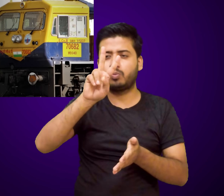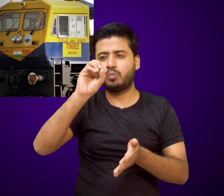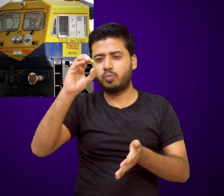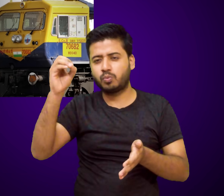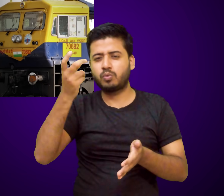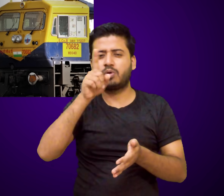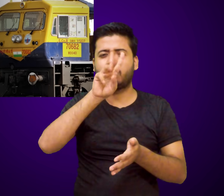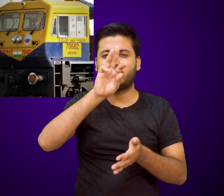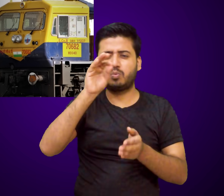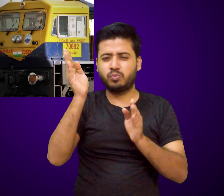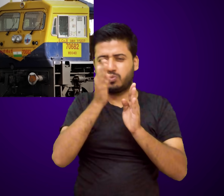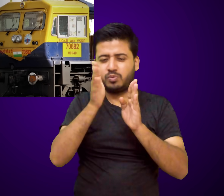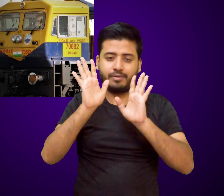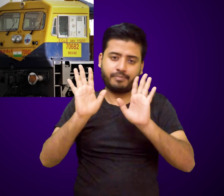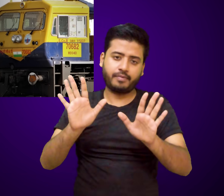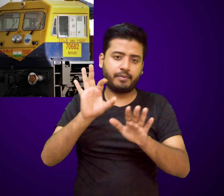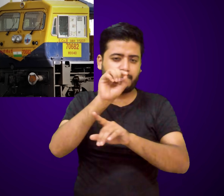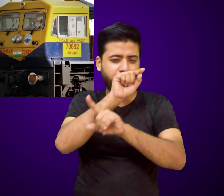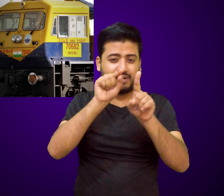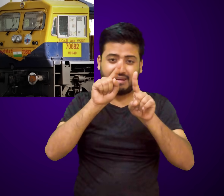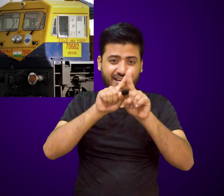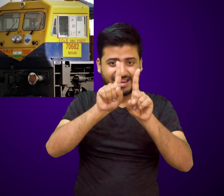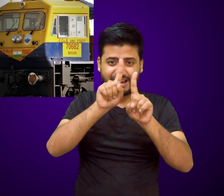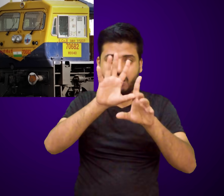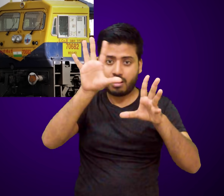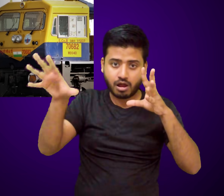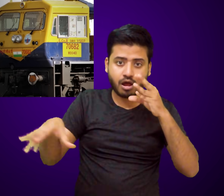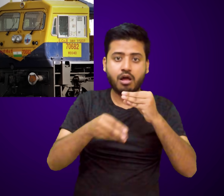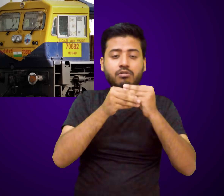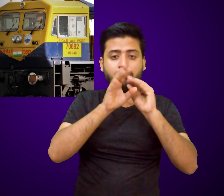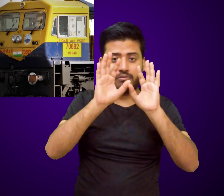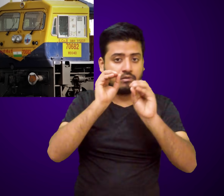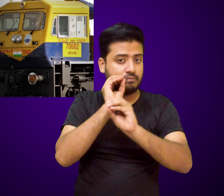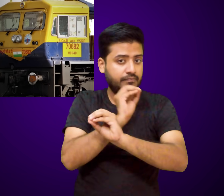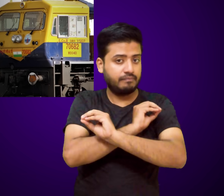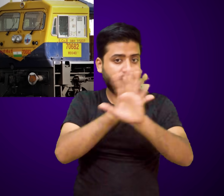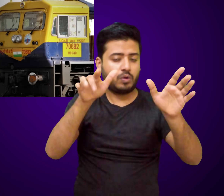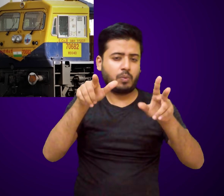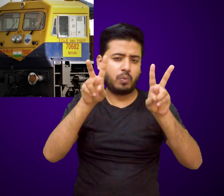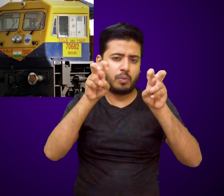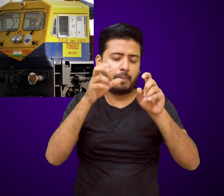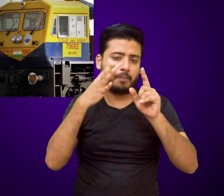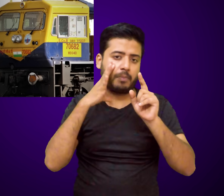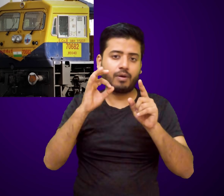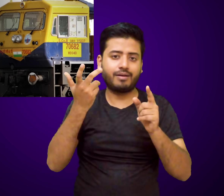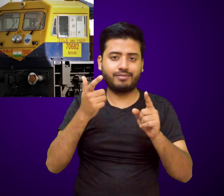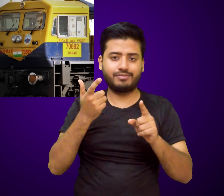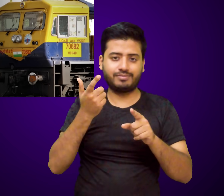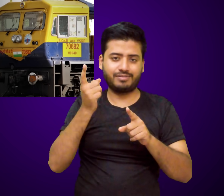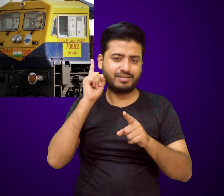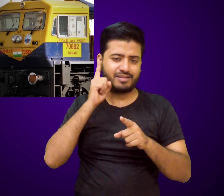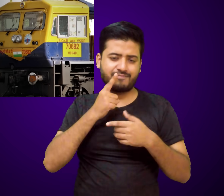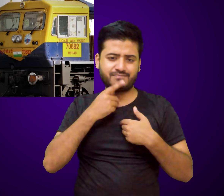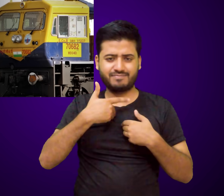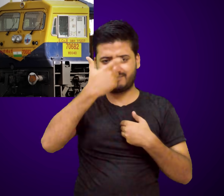status. First, log into the SAM portal where you applied to view the exact reason for the rejection. For the UDID